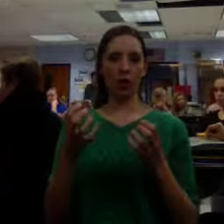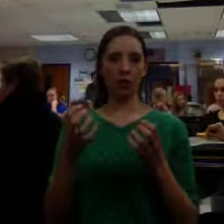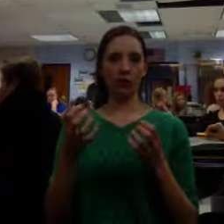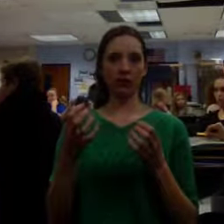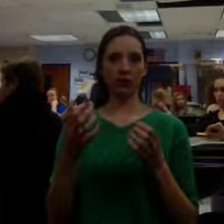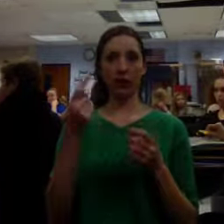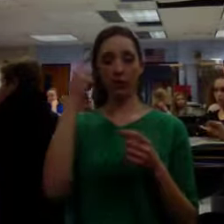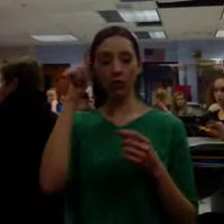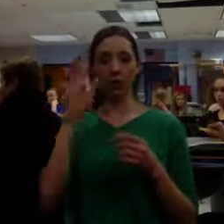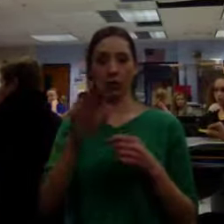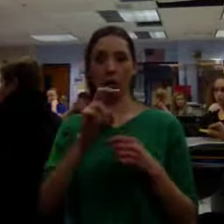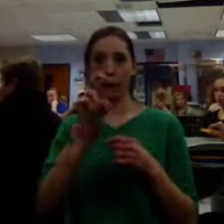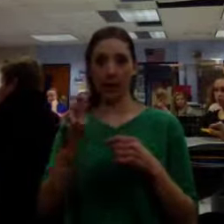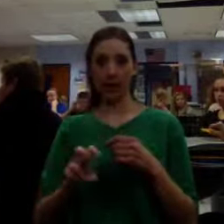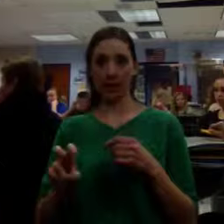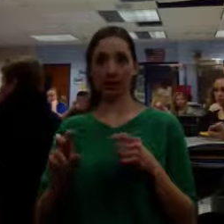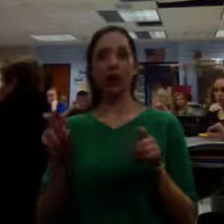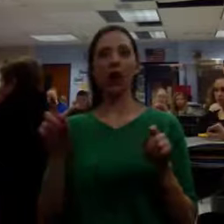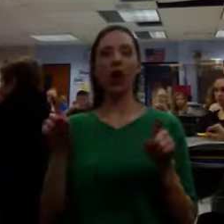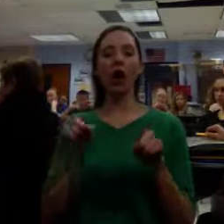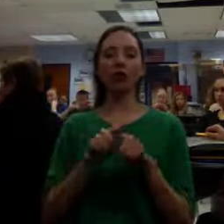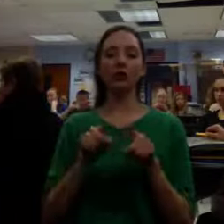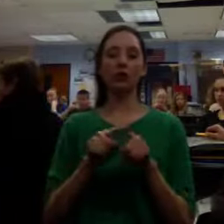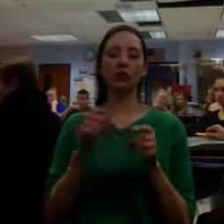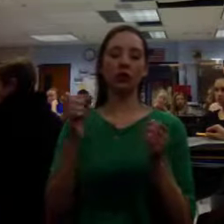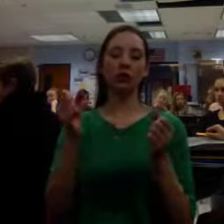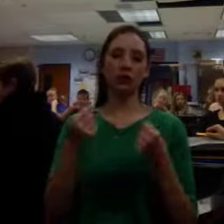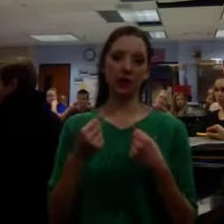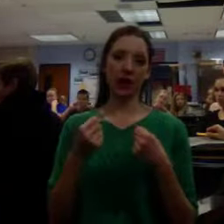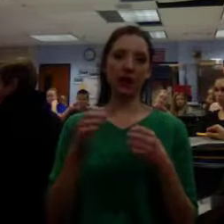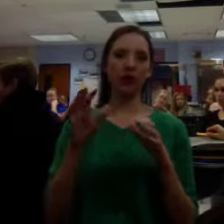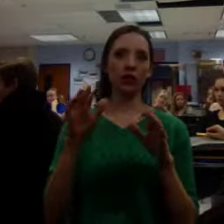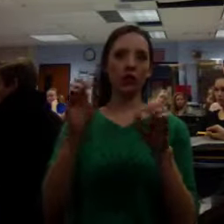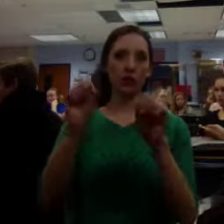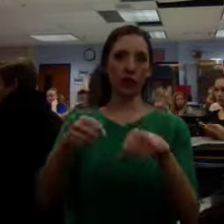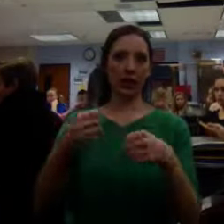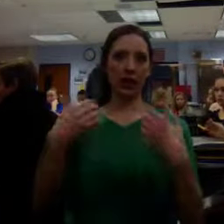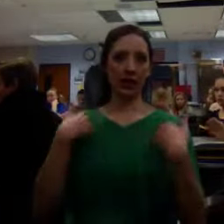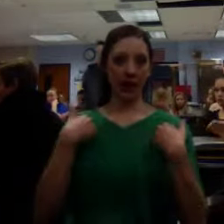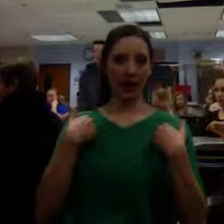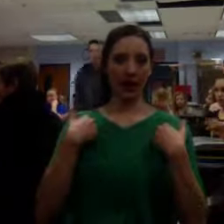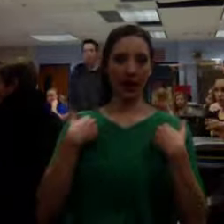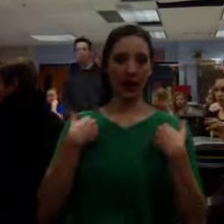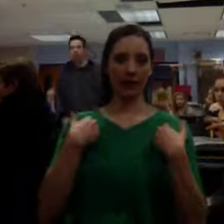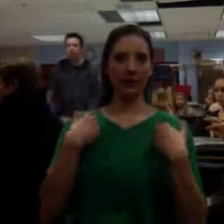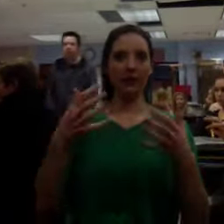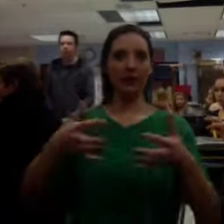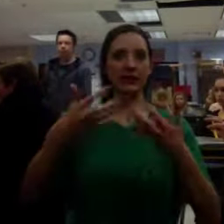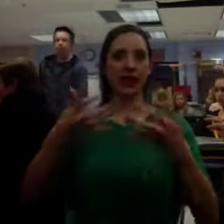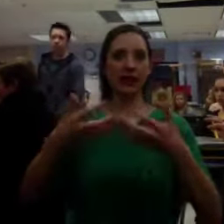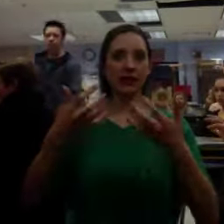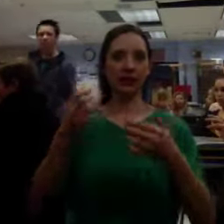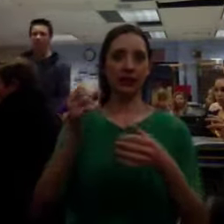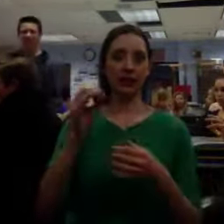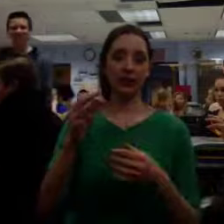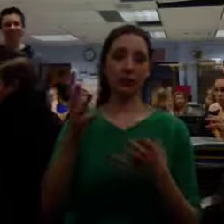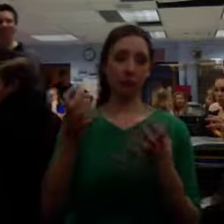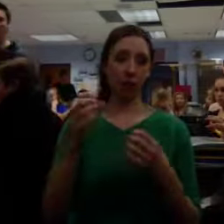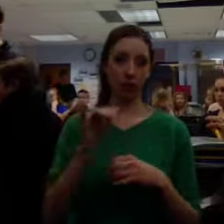So you should get a pretty good snack that day. Some of you might even call it lunch. Good